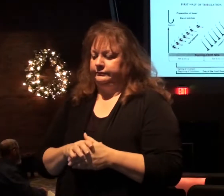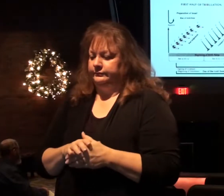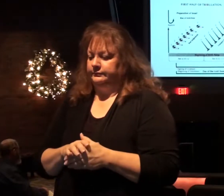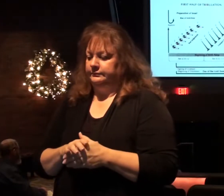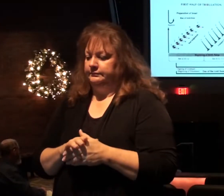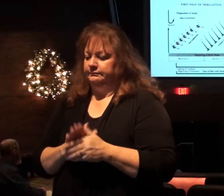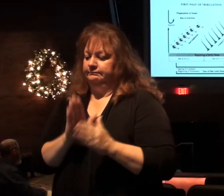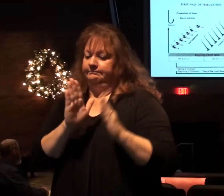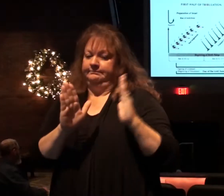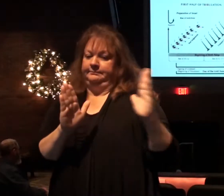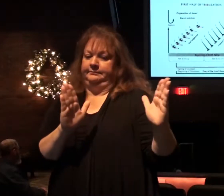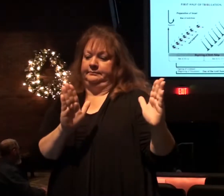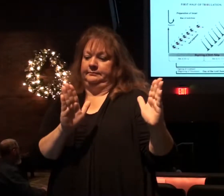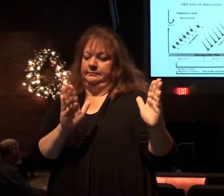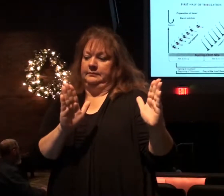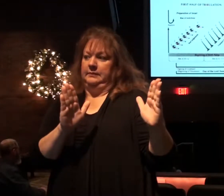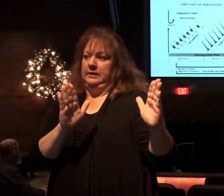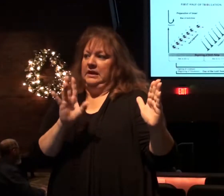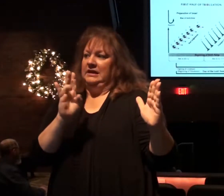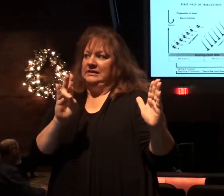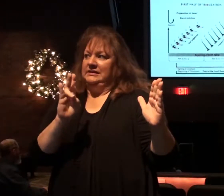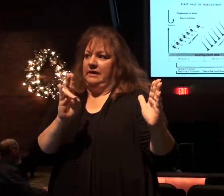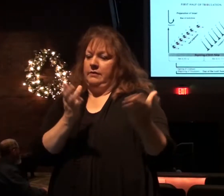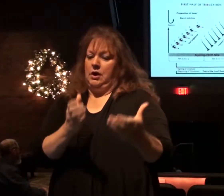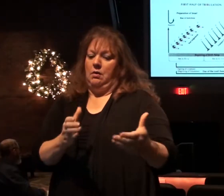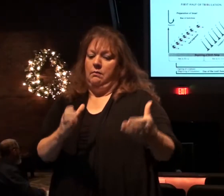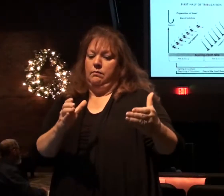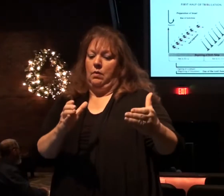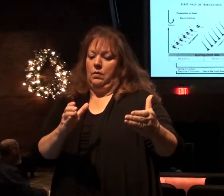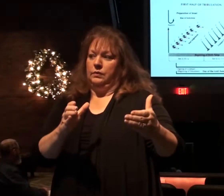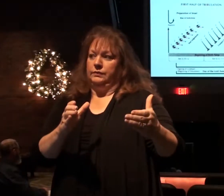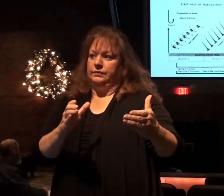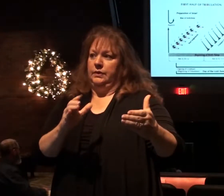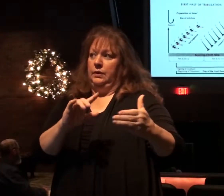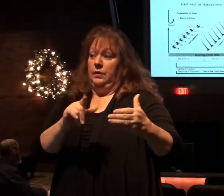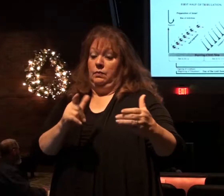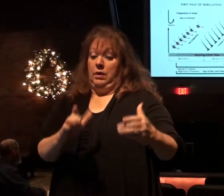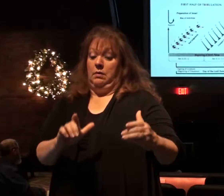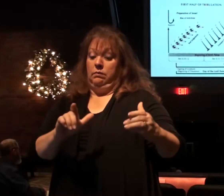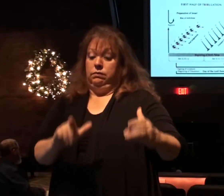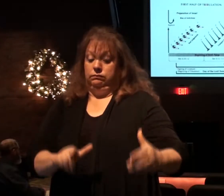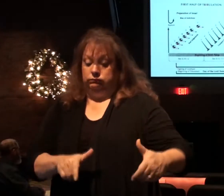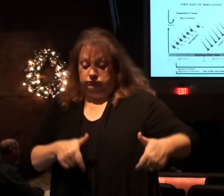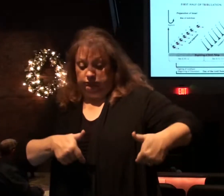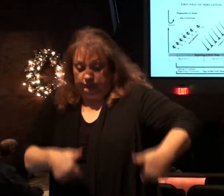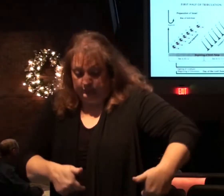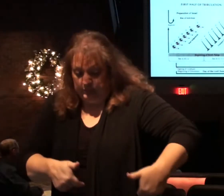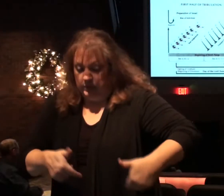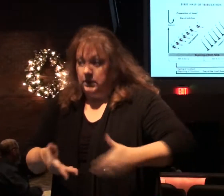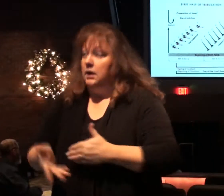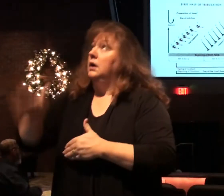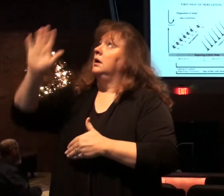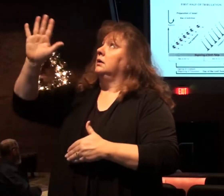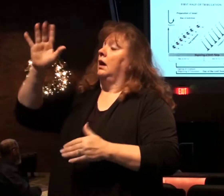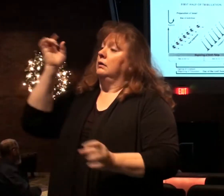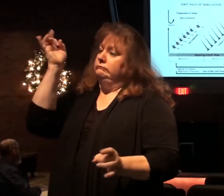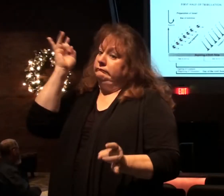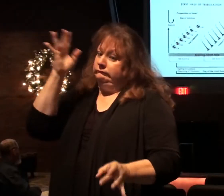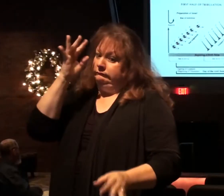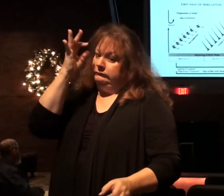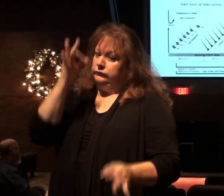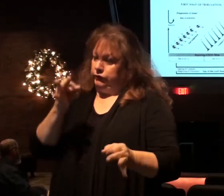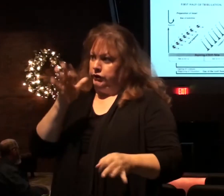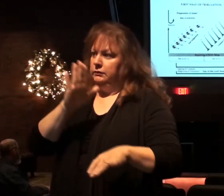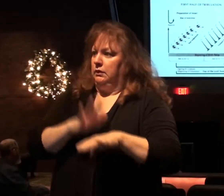Then there'll be a series of 7 bowl judgments. Every time a bowl is turned over, God pours out a great judgment on